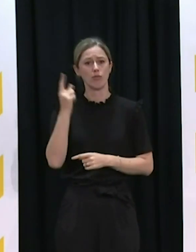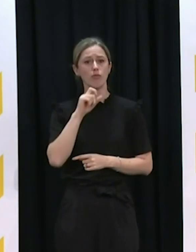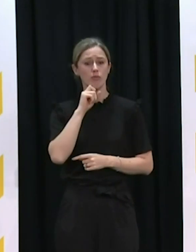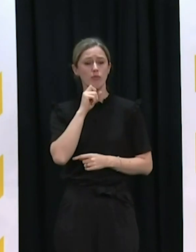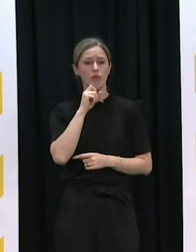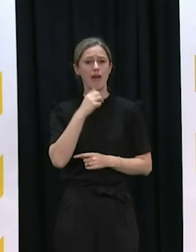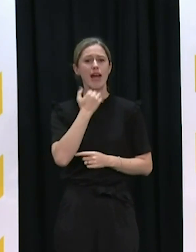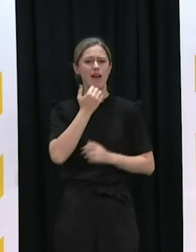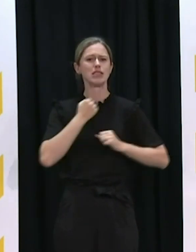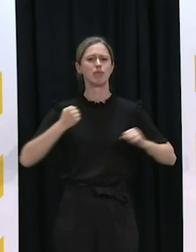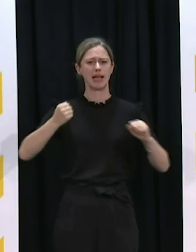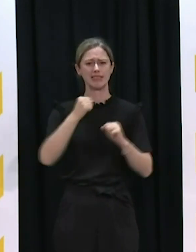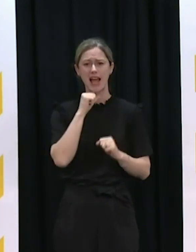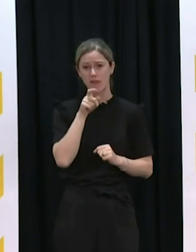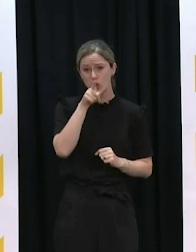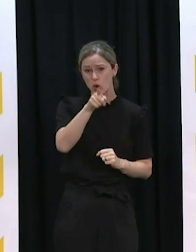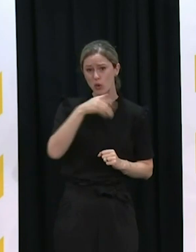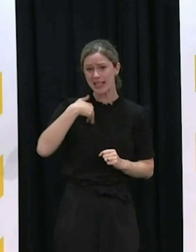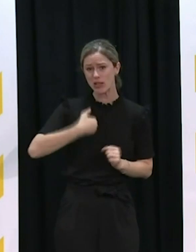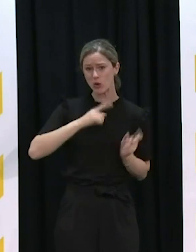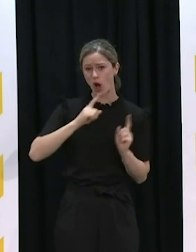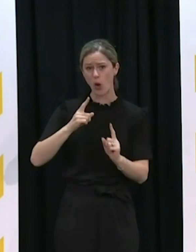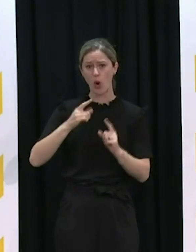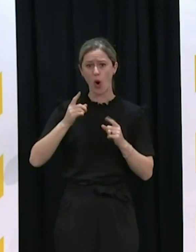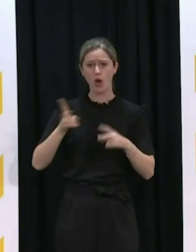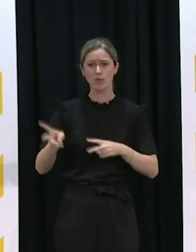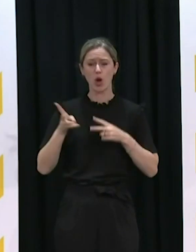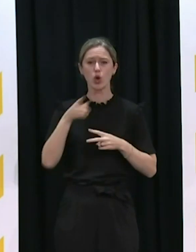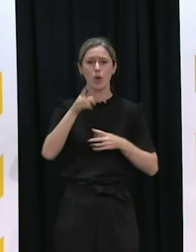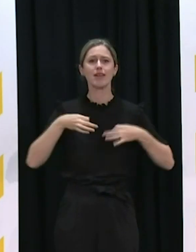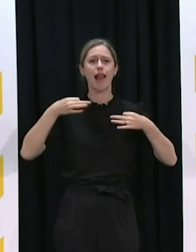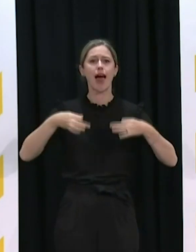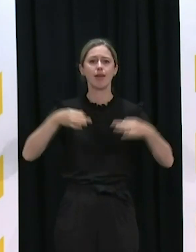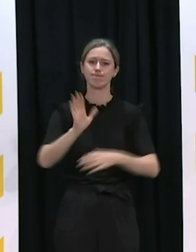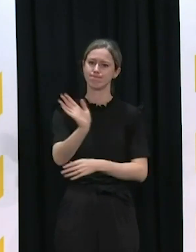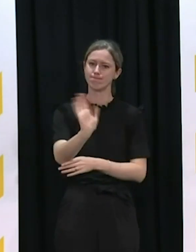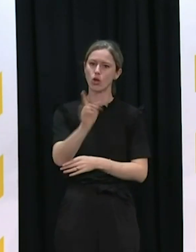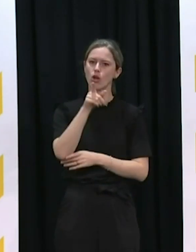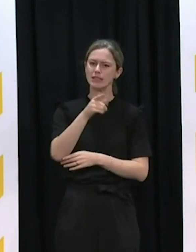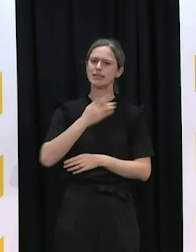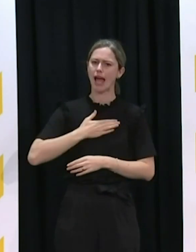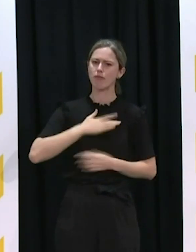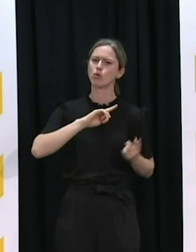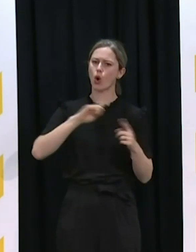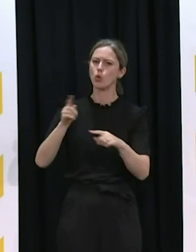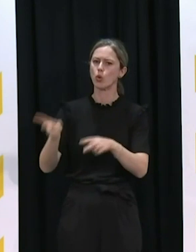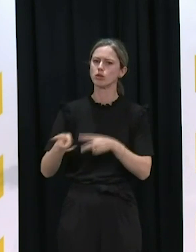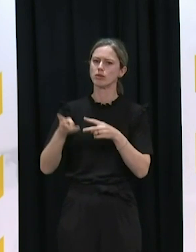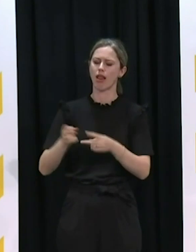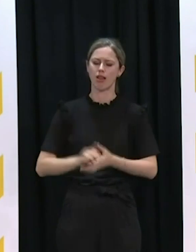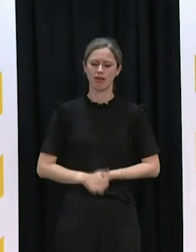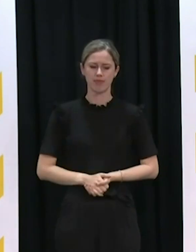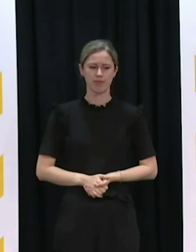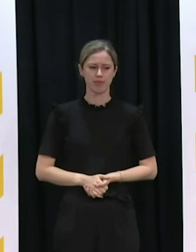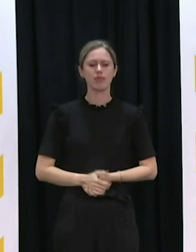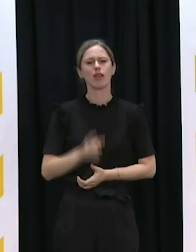and do have capacity, so anyone who needs care for any reason, do not delay in seeking it. The hospitals are safe.